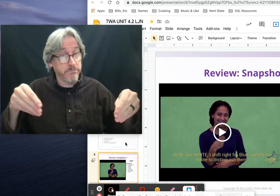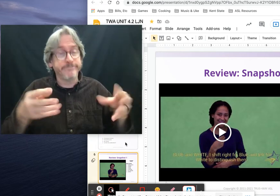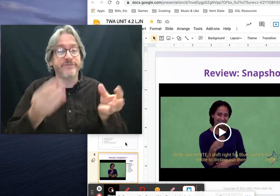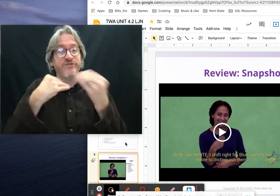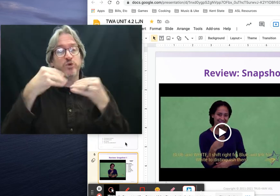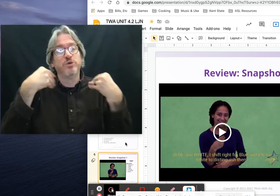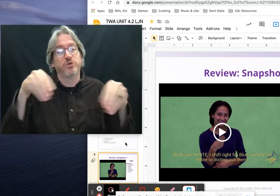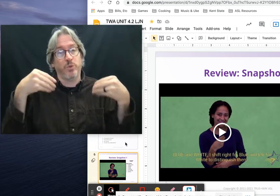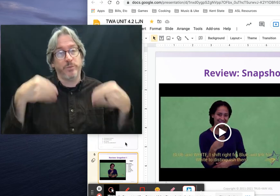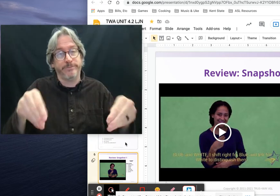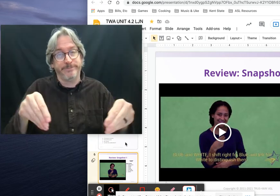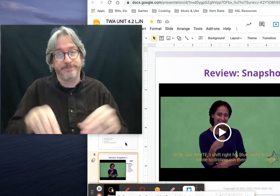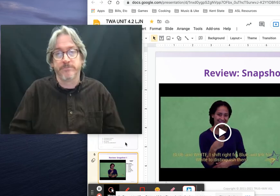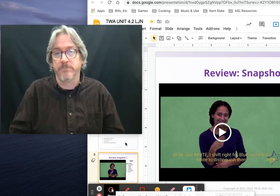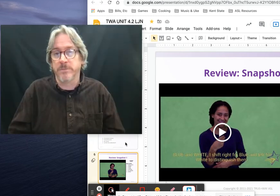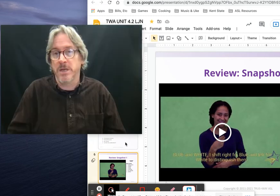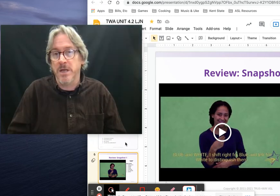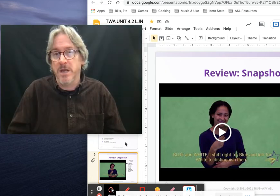store.